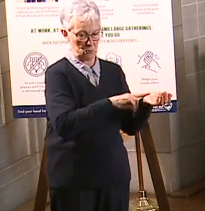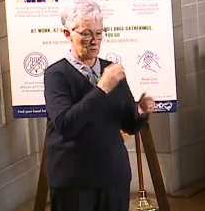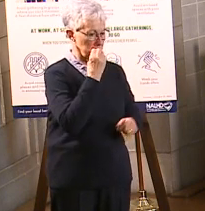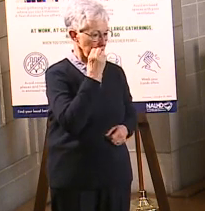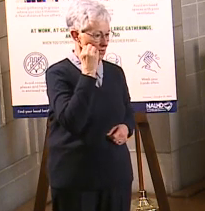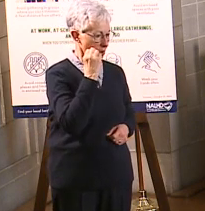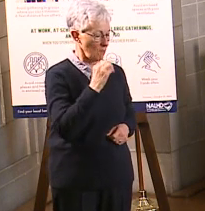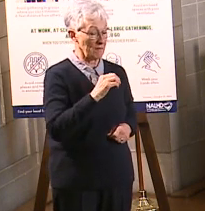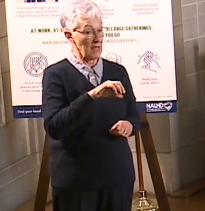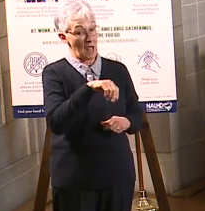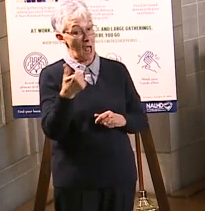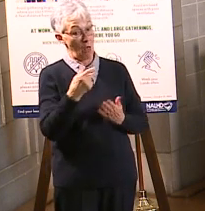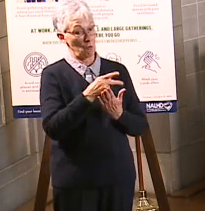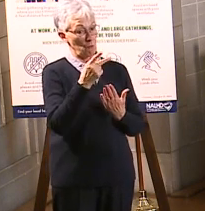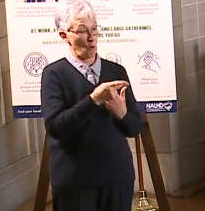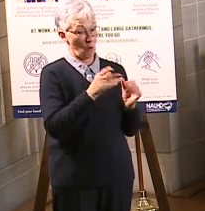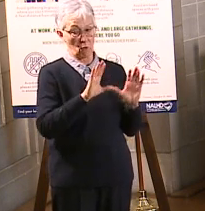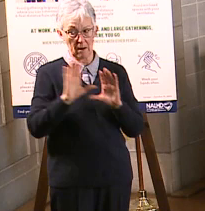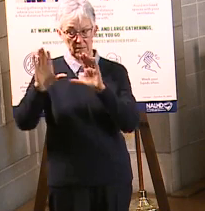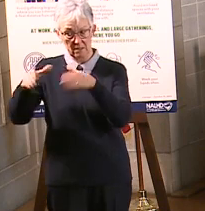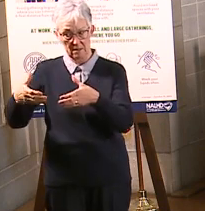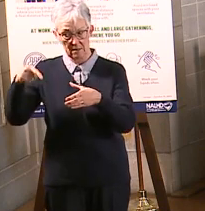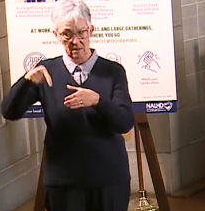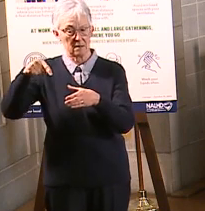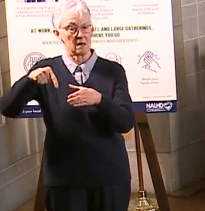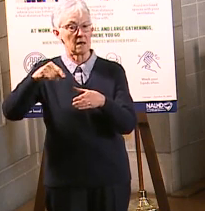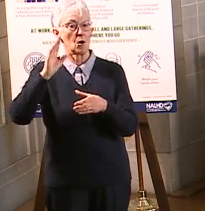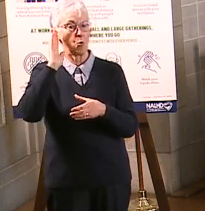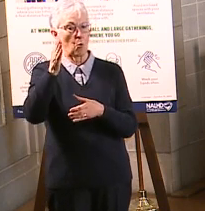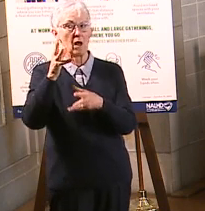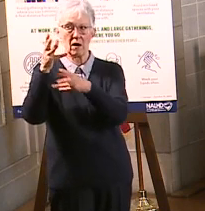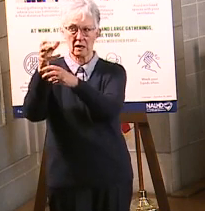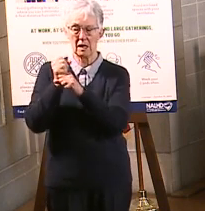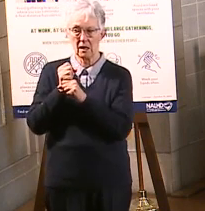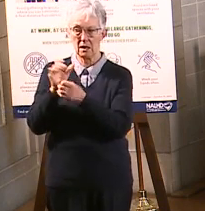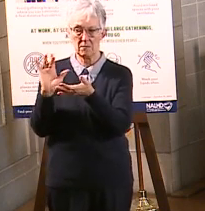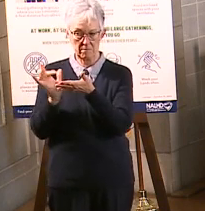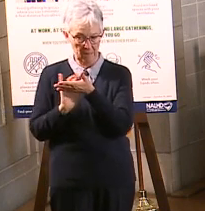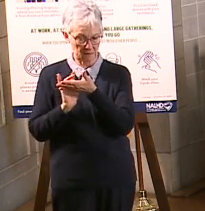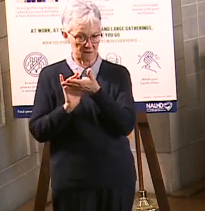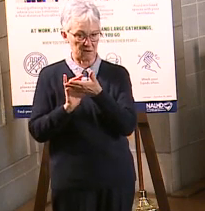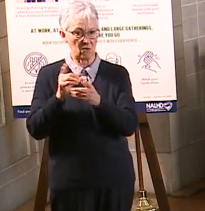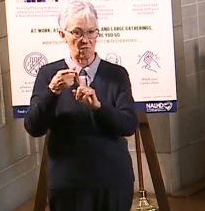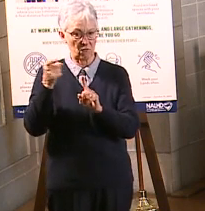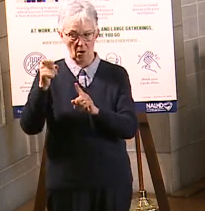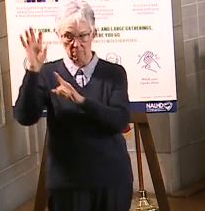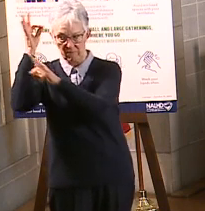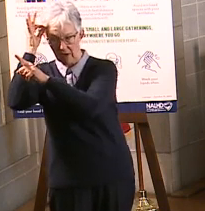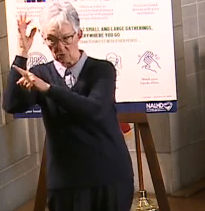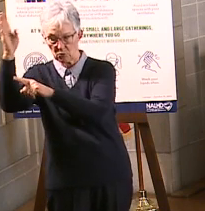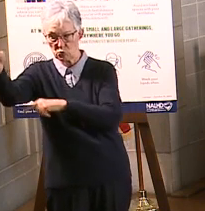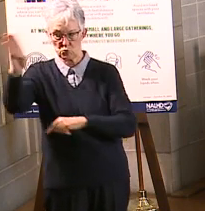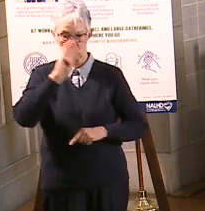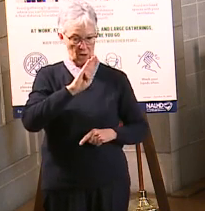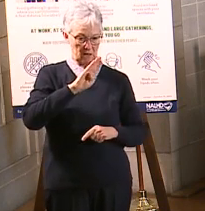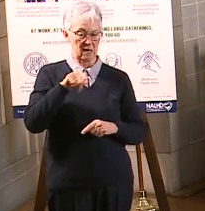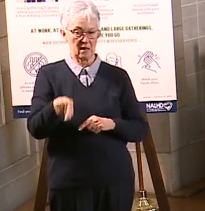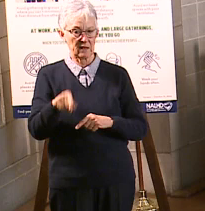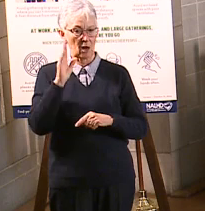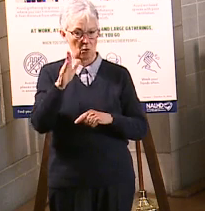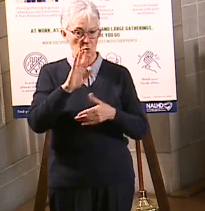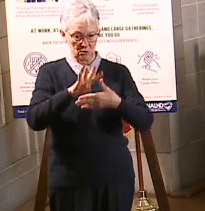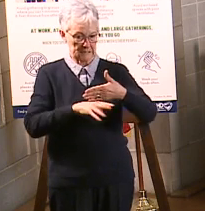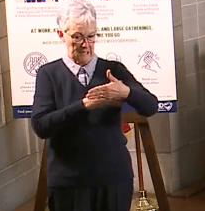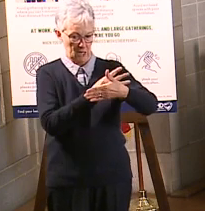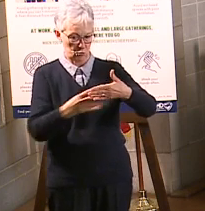pharmacy. We are anticipating that they will most likely be using their own scheduling system. However, the state system will be available to them